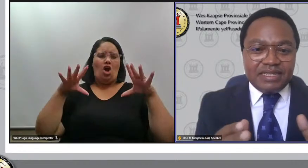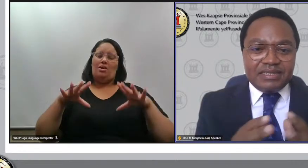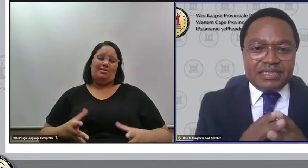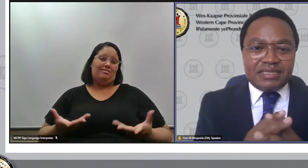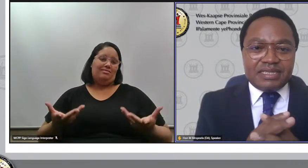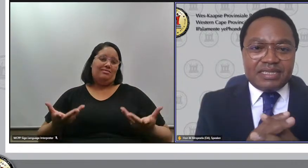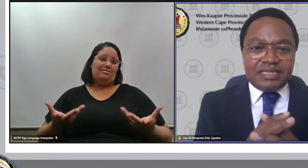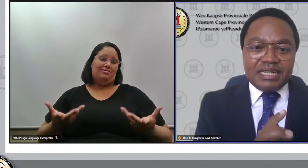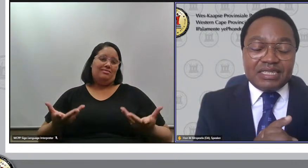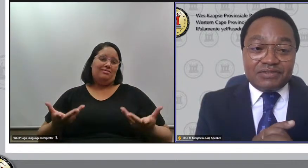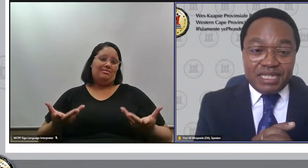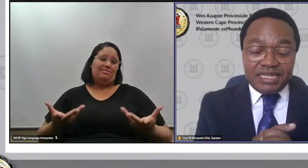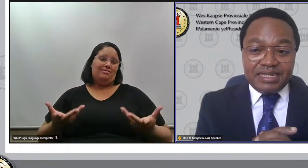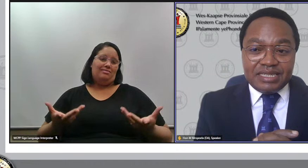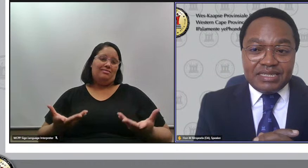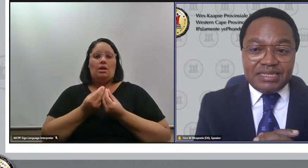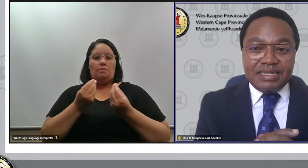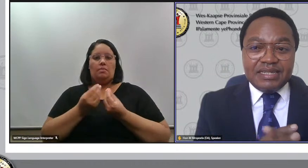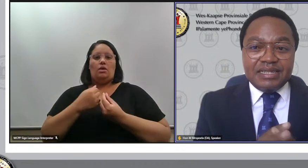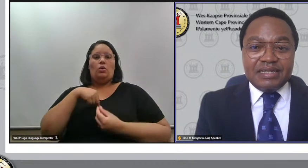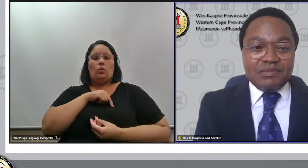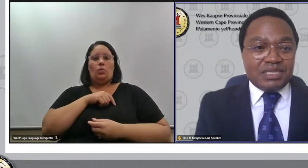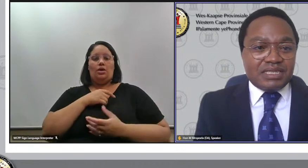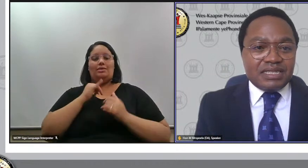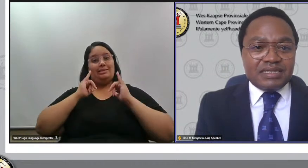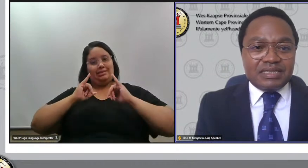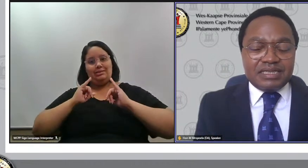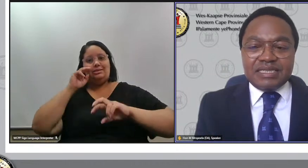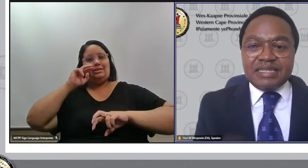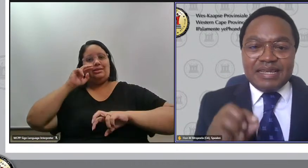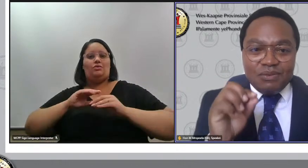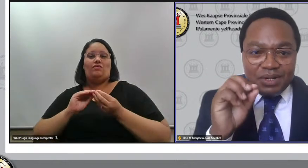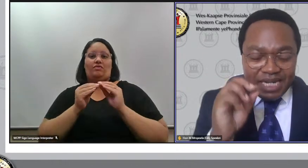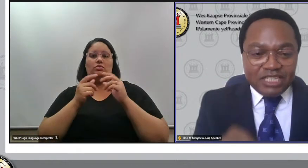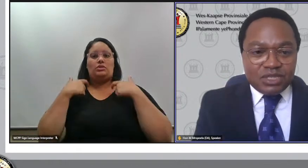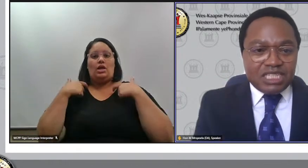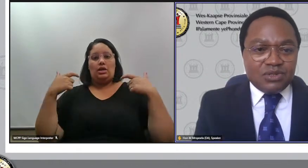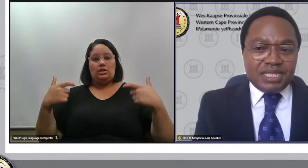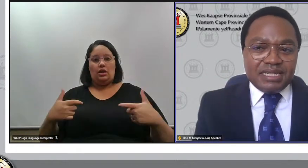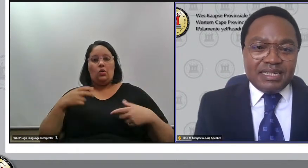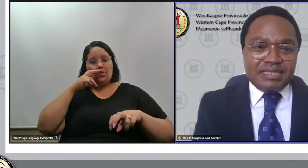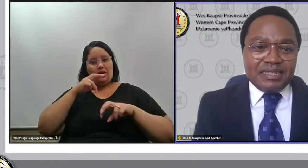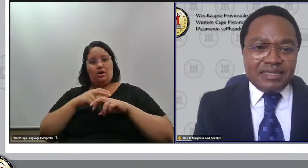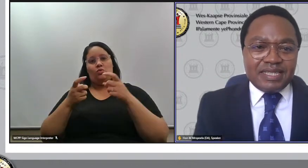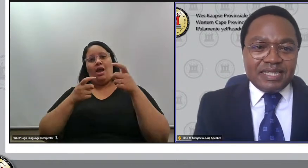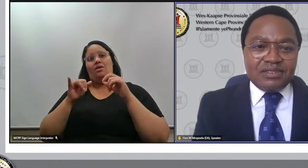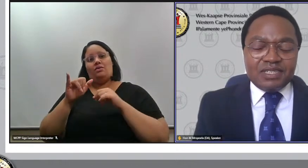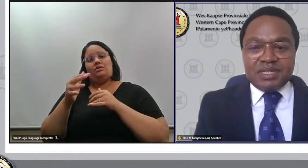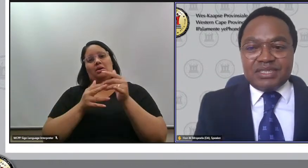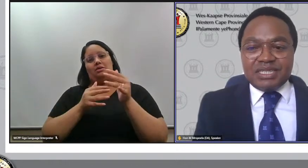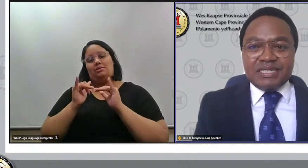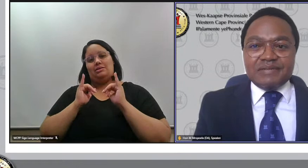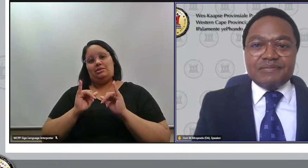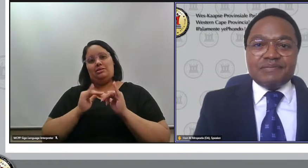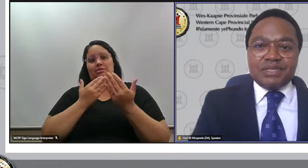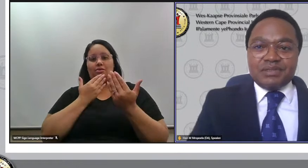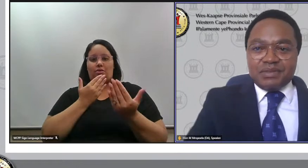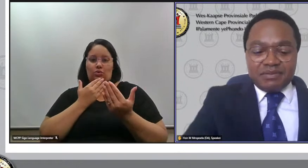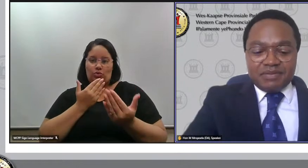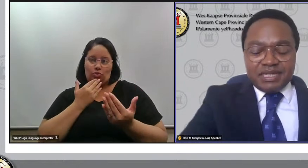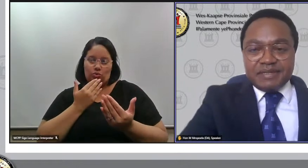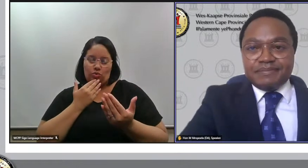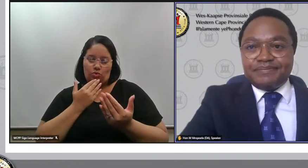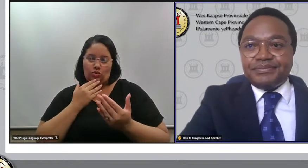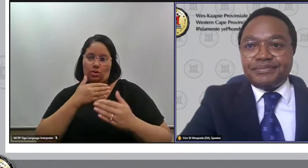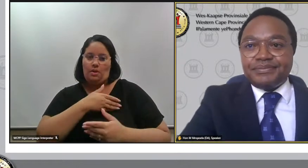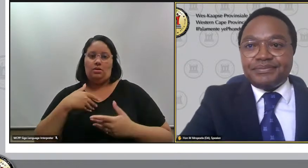state, and it's something that is very urgent, Mr. Secretary. We need to deal with that urgently. Thank you very much,